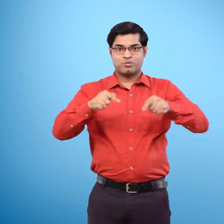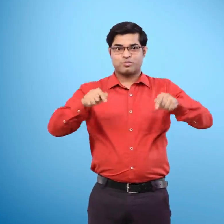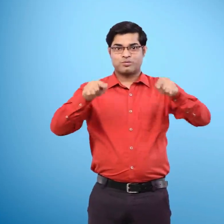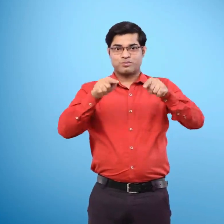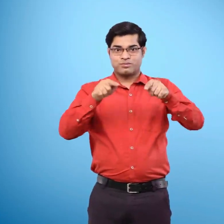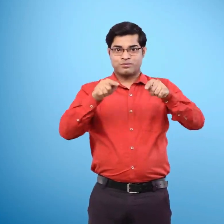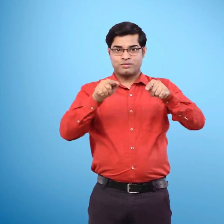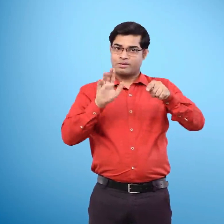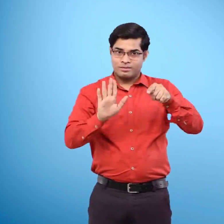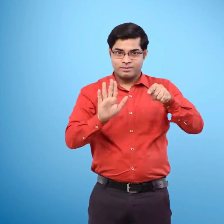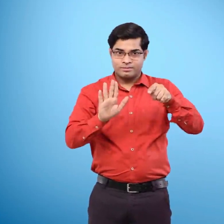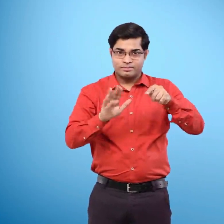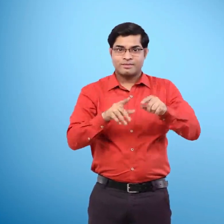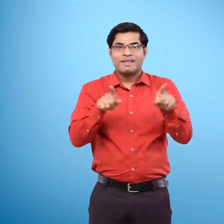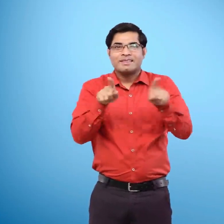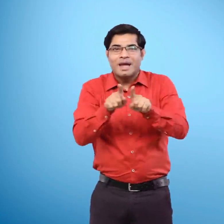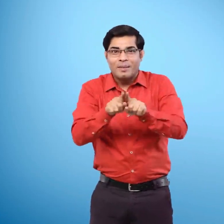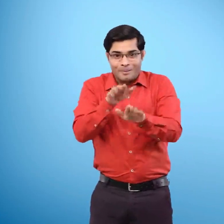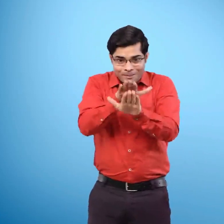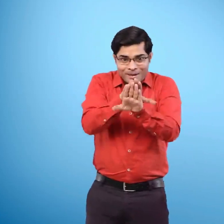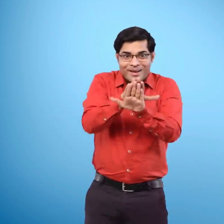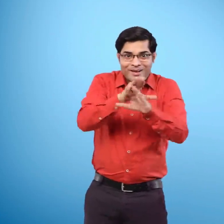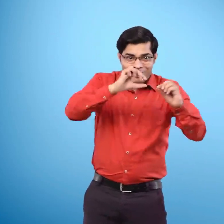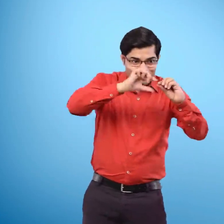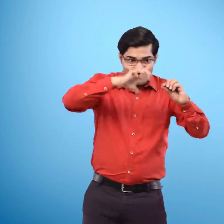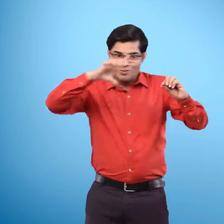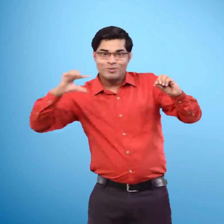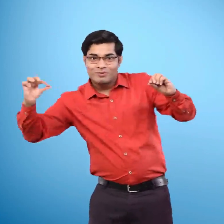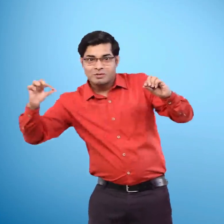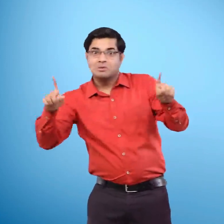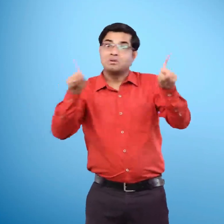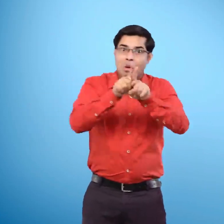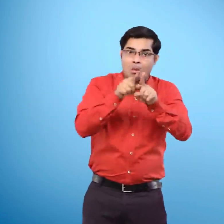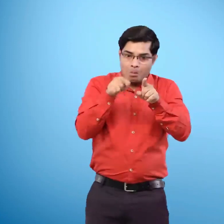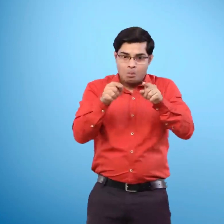line in a manner that a big fish-shaped hole is created at the center